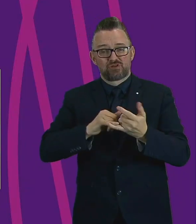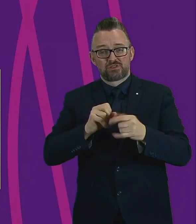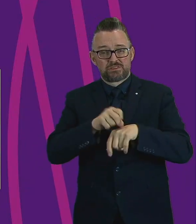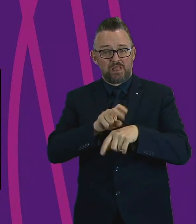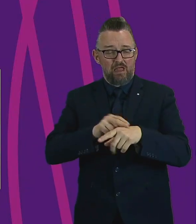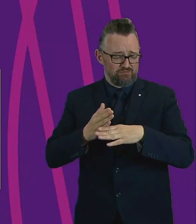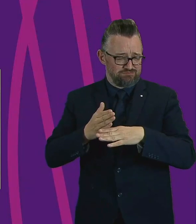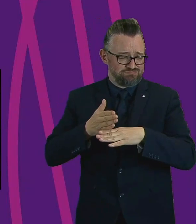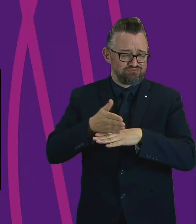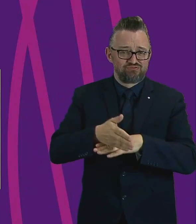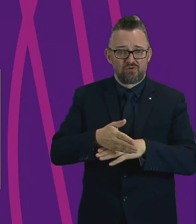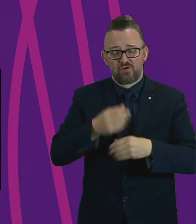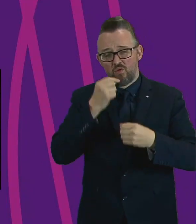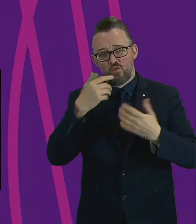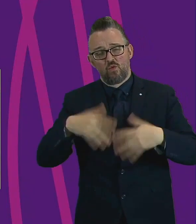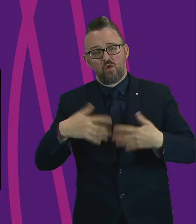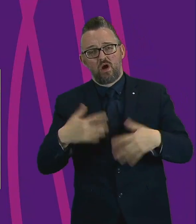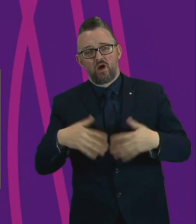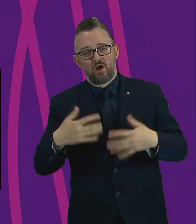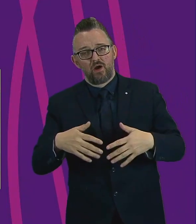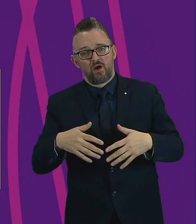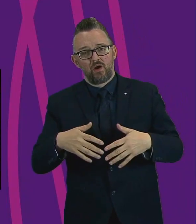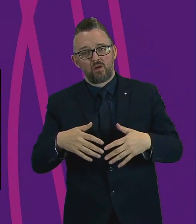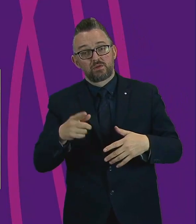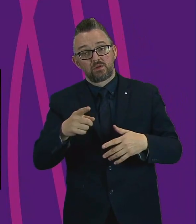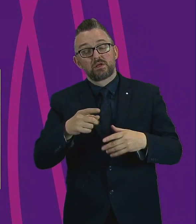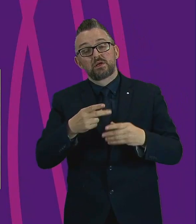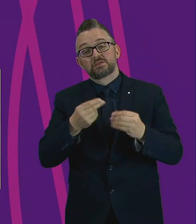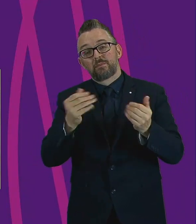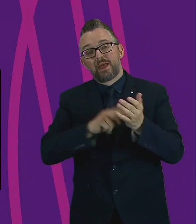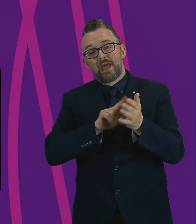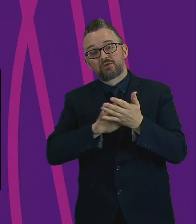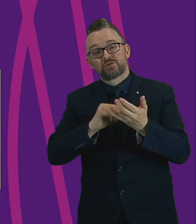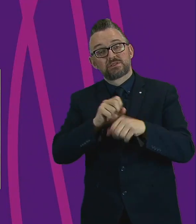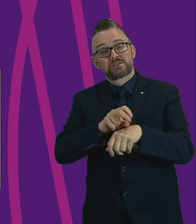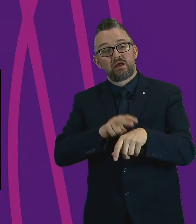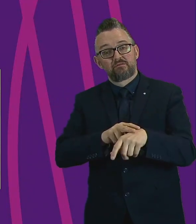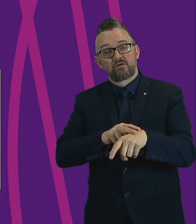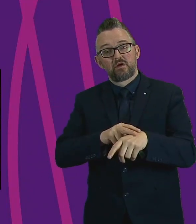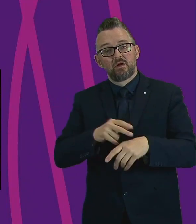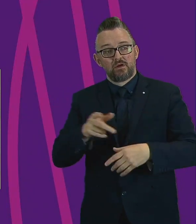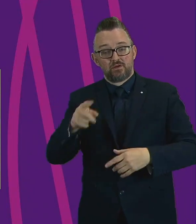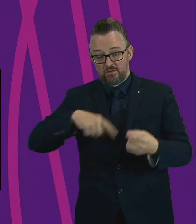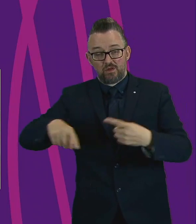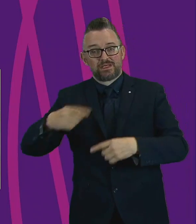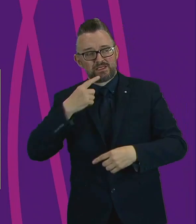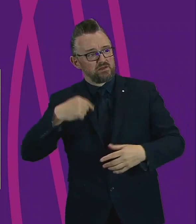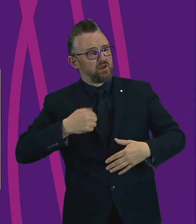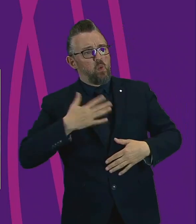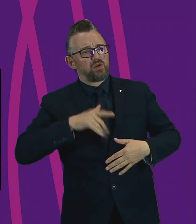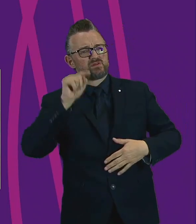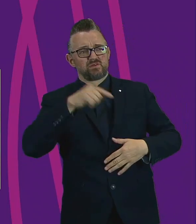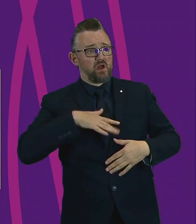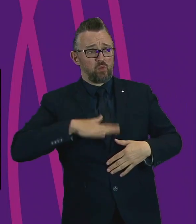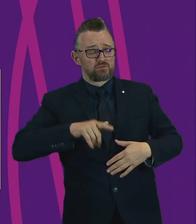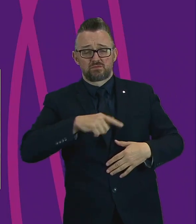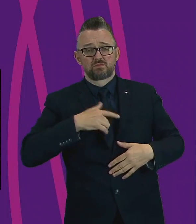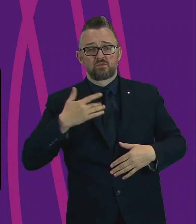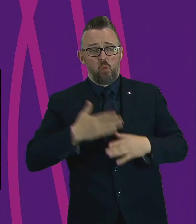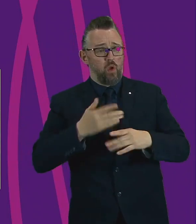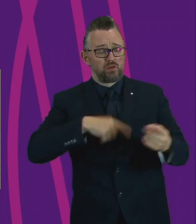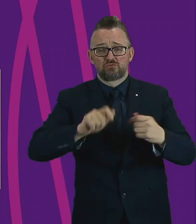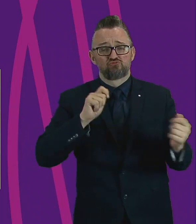healthcare professionals. And it's clear that for some time NHS staff have wanted to see a real change, as Neil Findlay outlined. The way in which